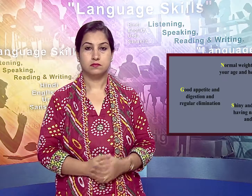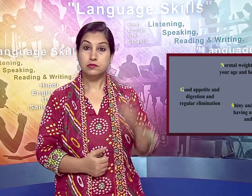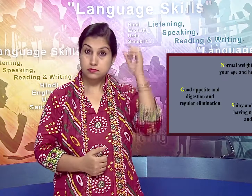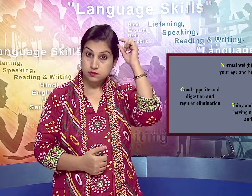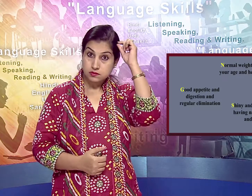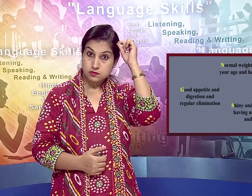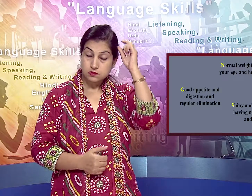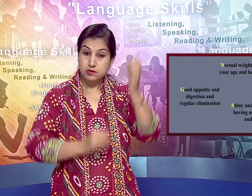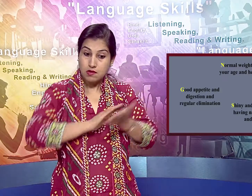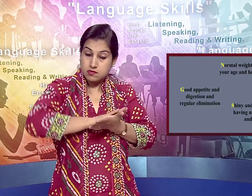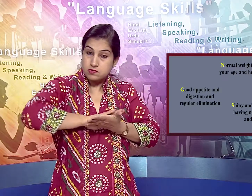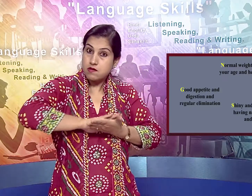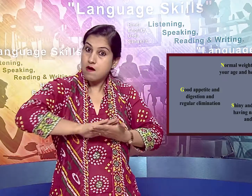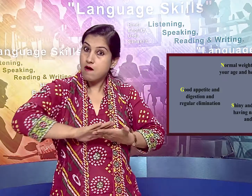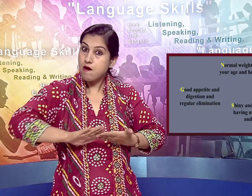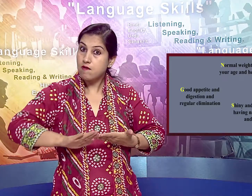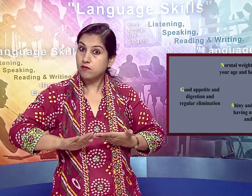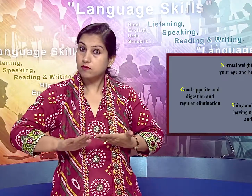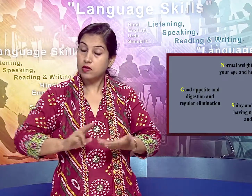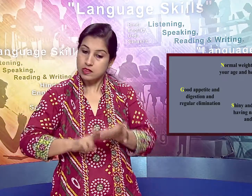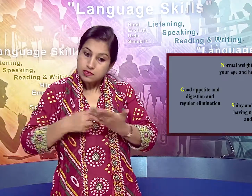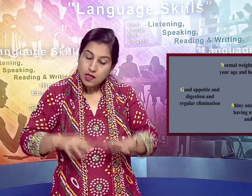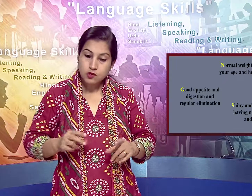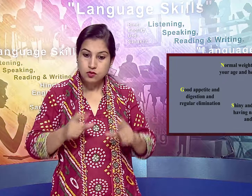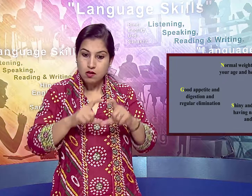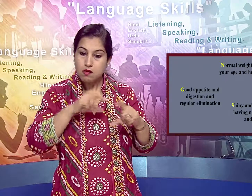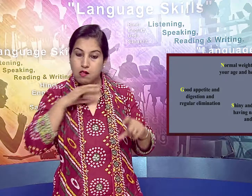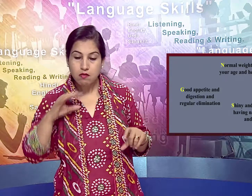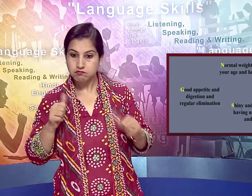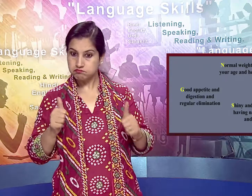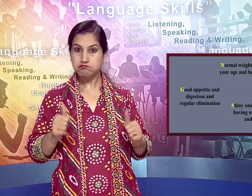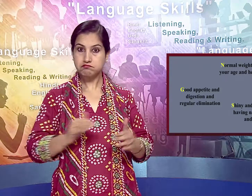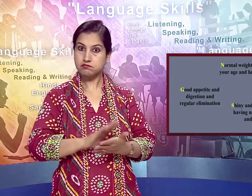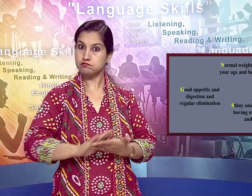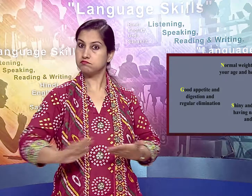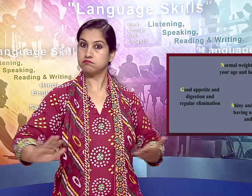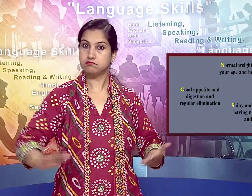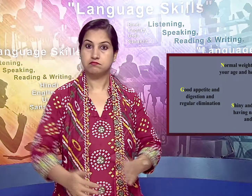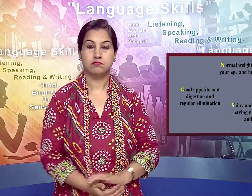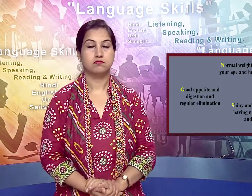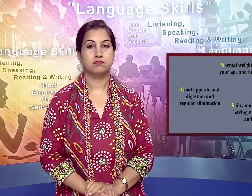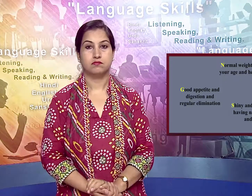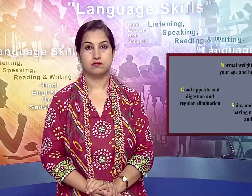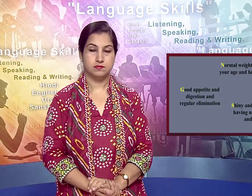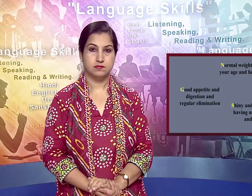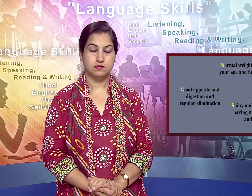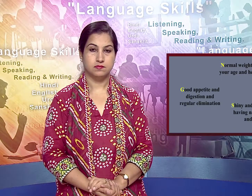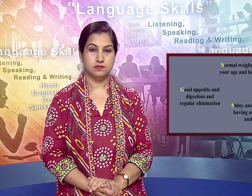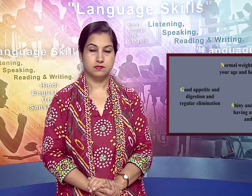shiny and lustrous hair having natural color and texture. If all